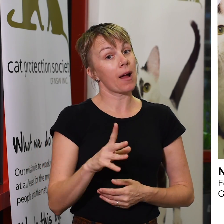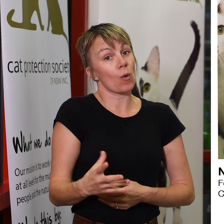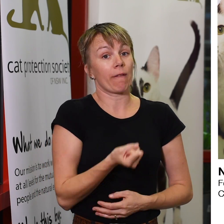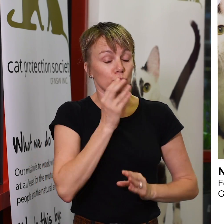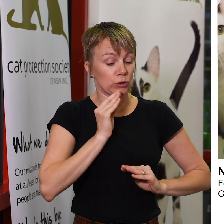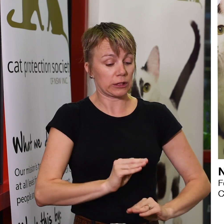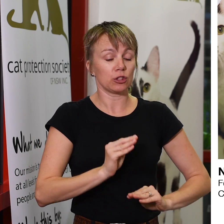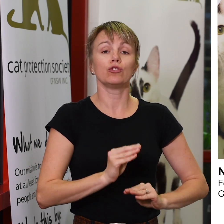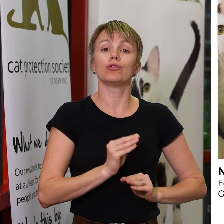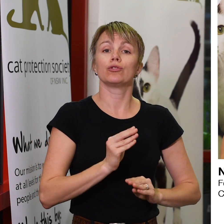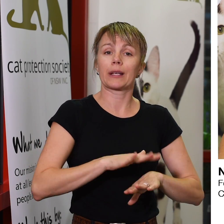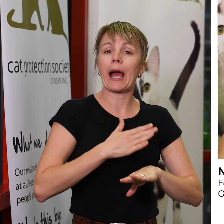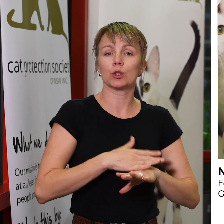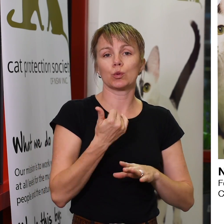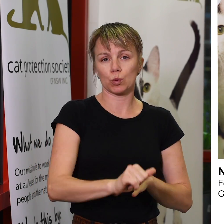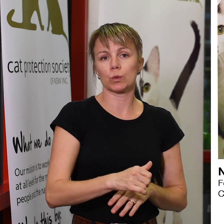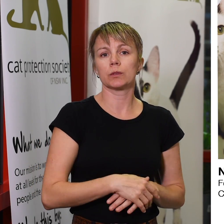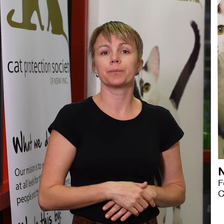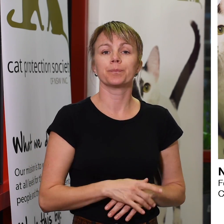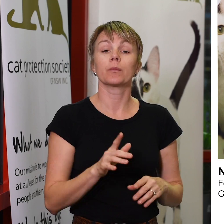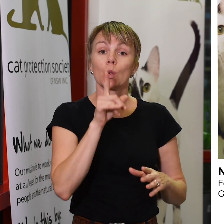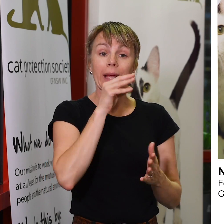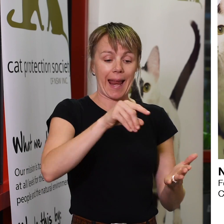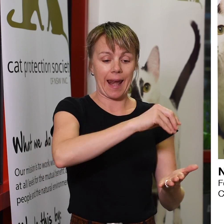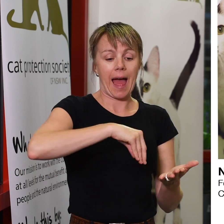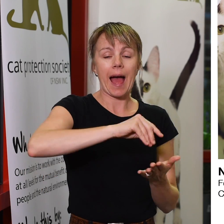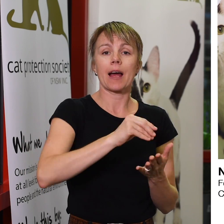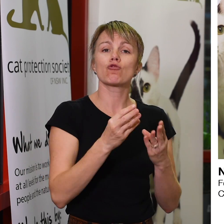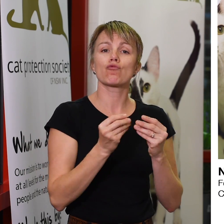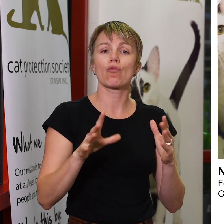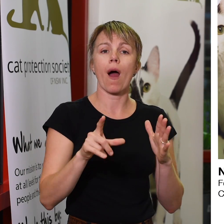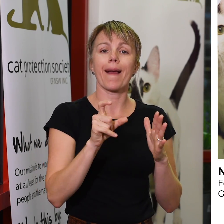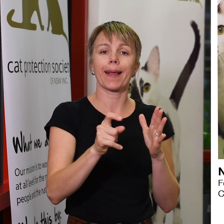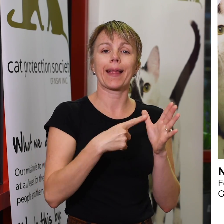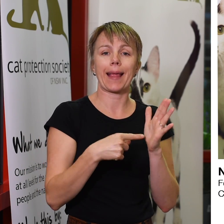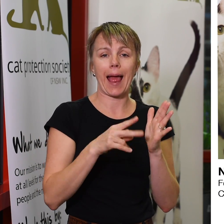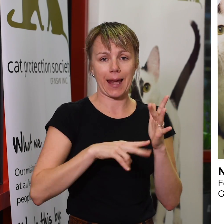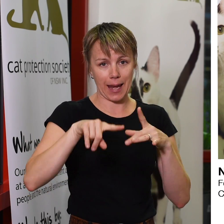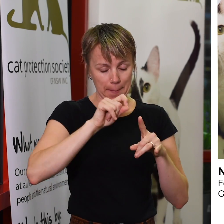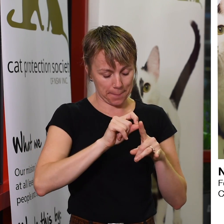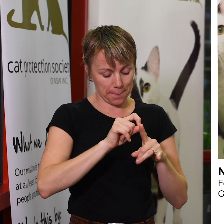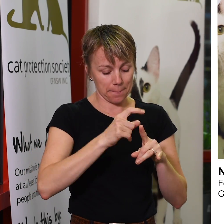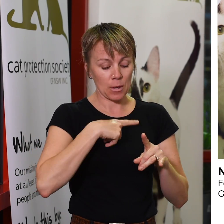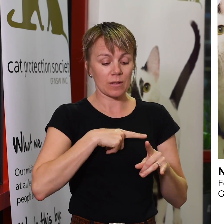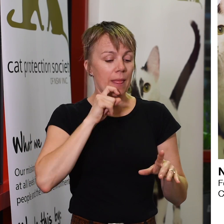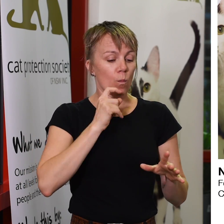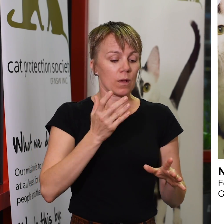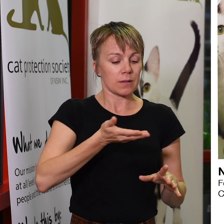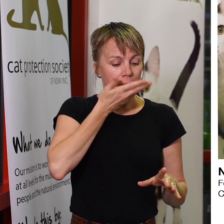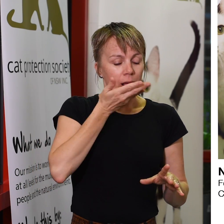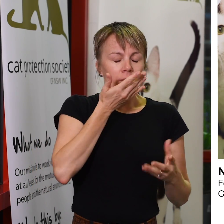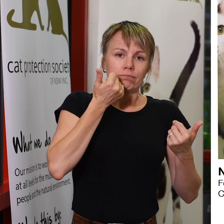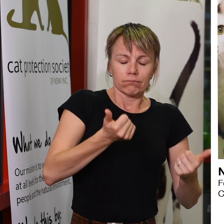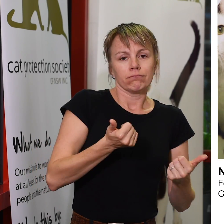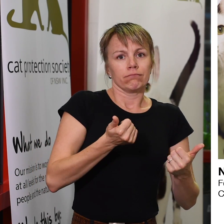use it. So using things like dry catnip to pop on the scratch post, because the smell of the catnip is going to attract your cat to the